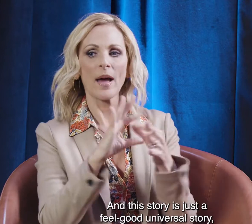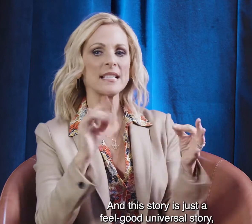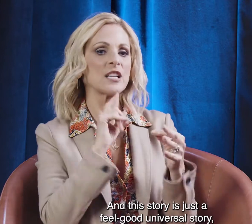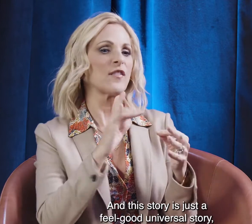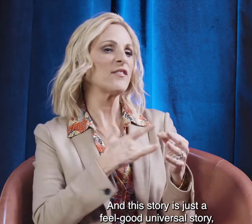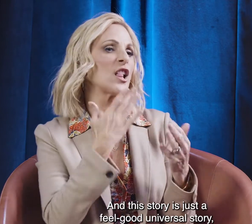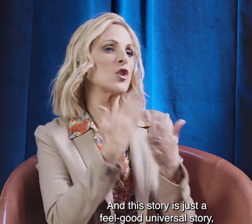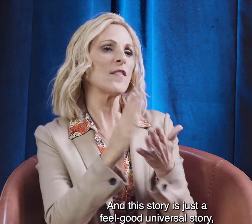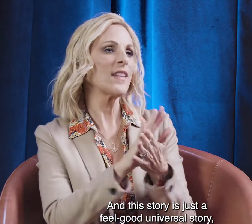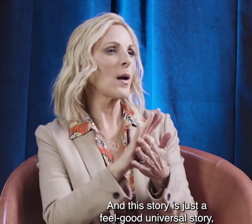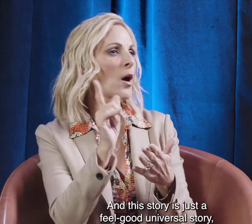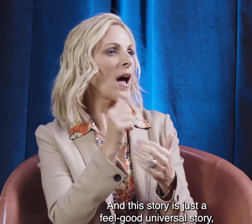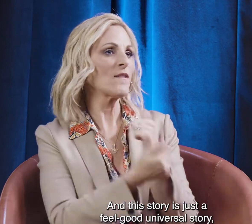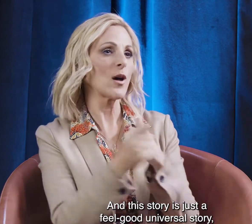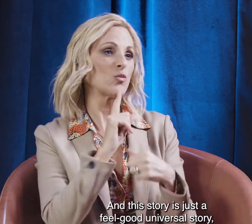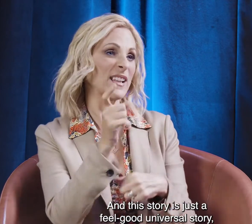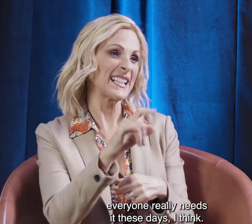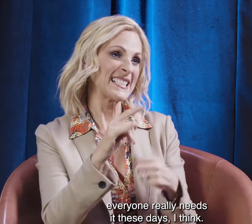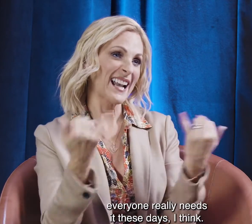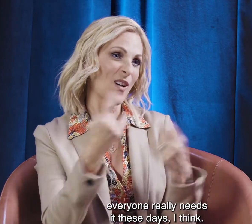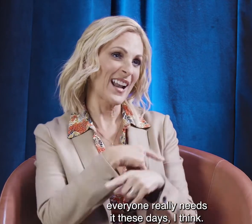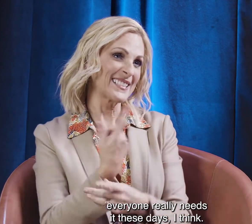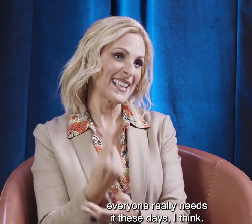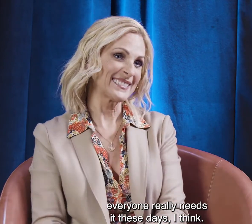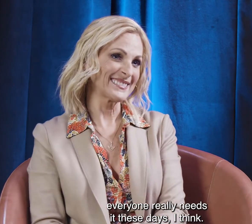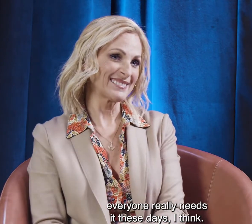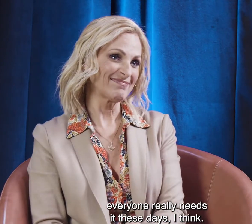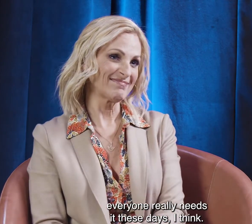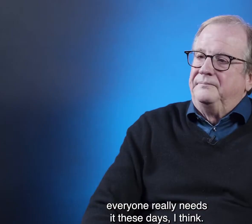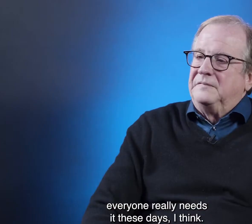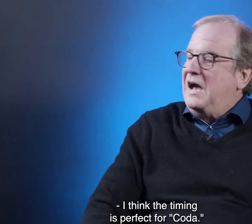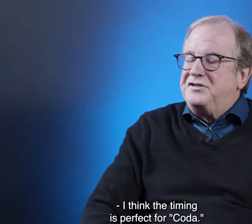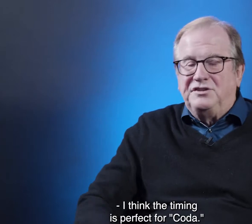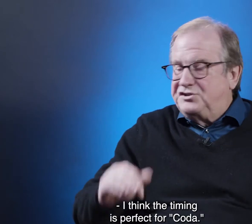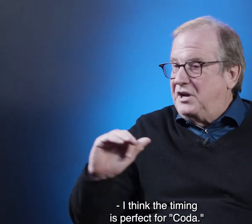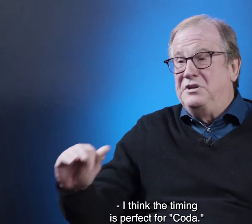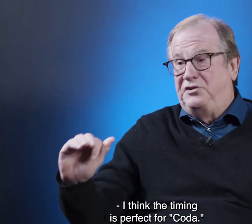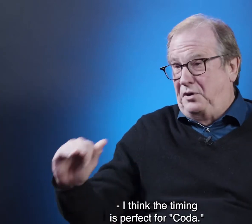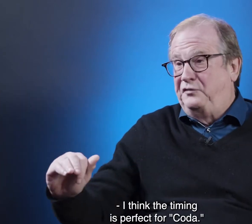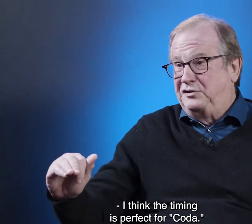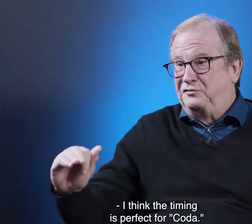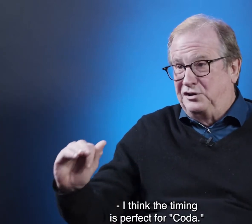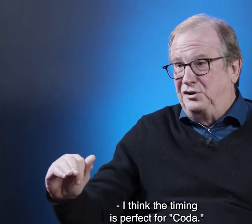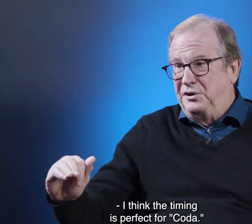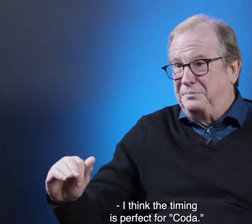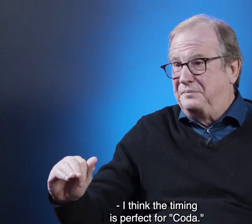this story is just a feel-good universal story. Everyone really needs it these days, I think. I think the timing is perfect for CODA. You